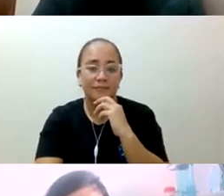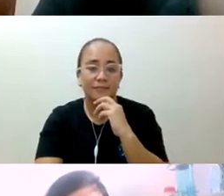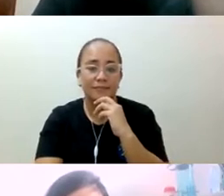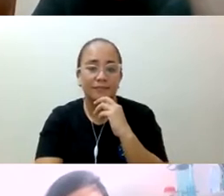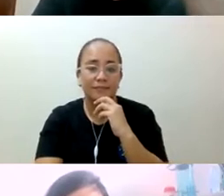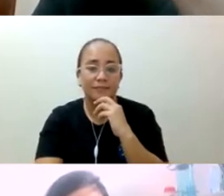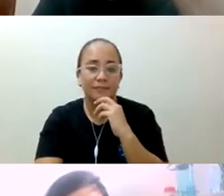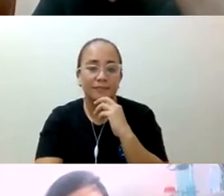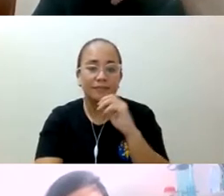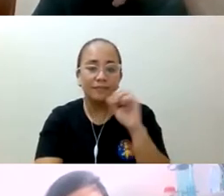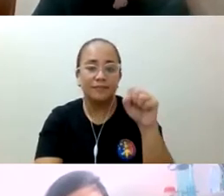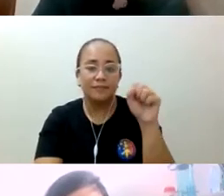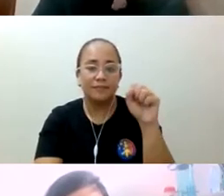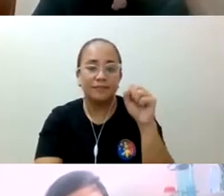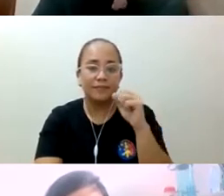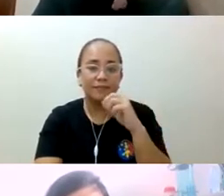Yes.